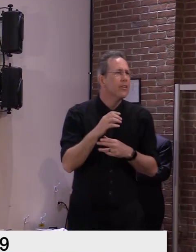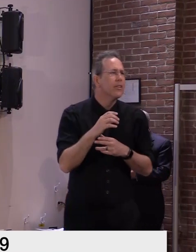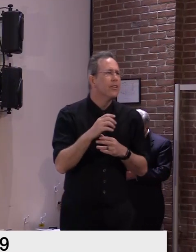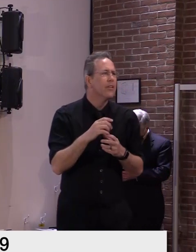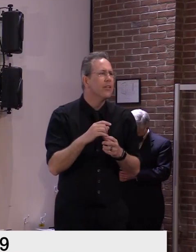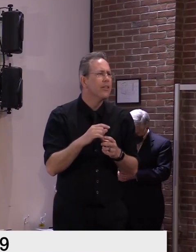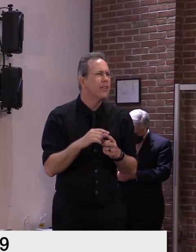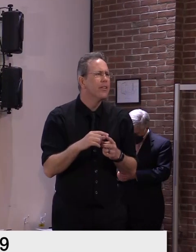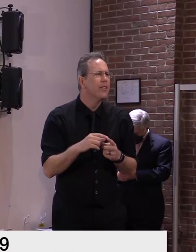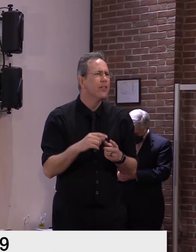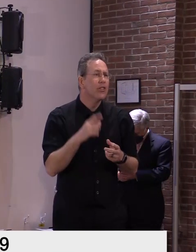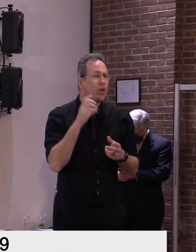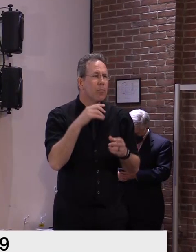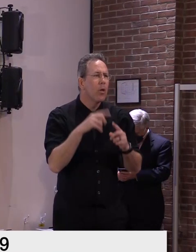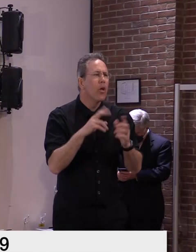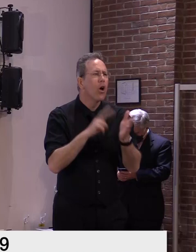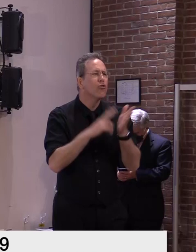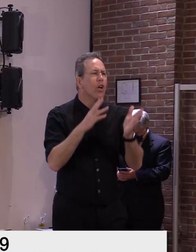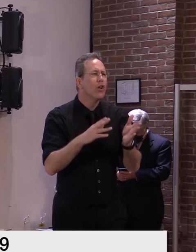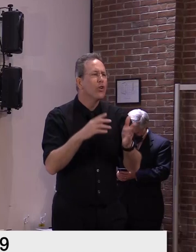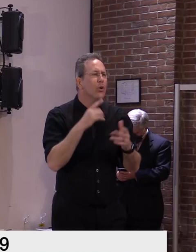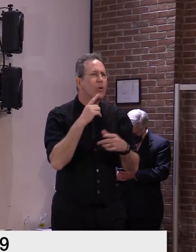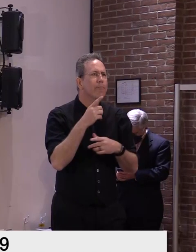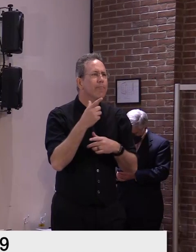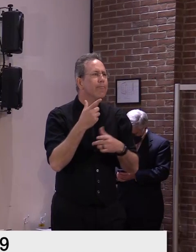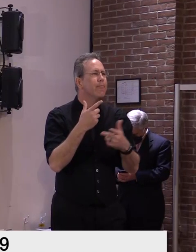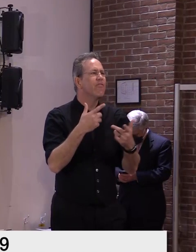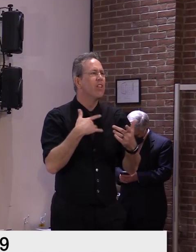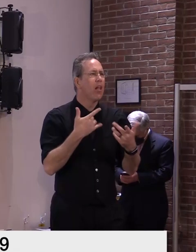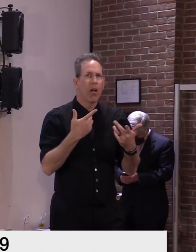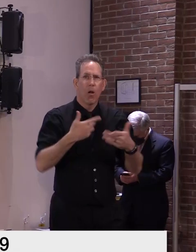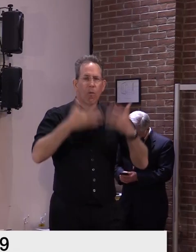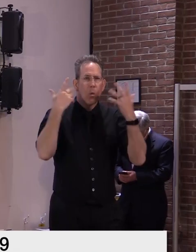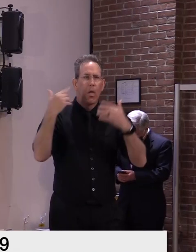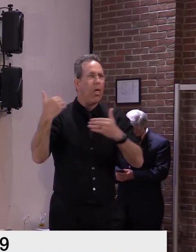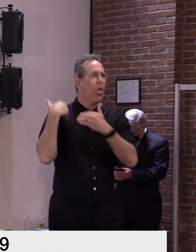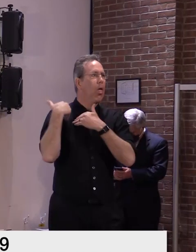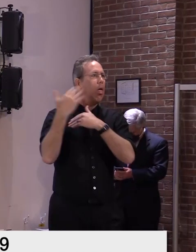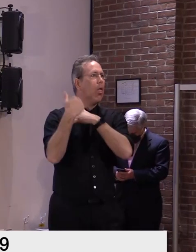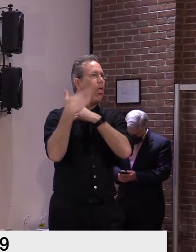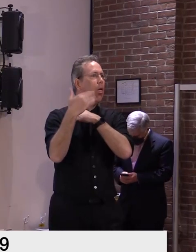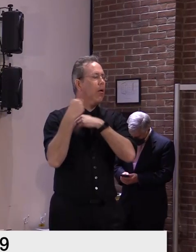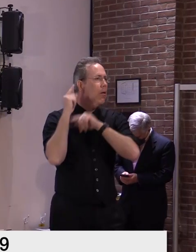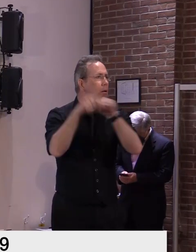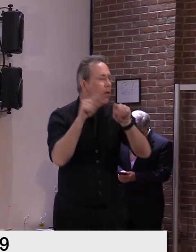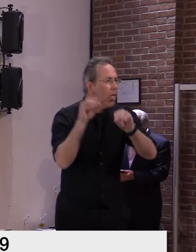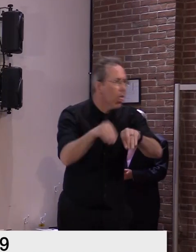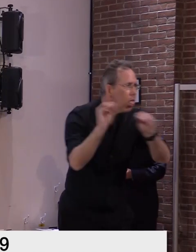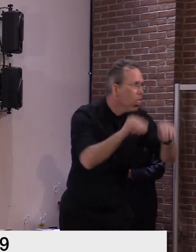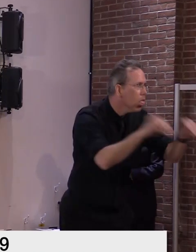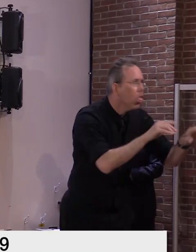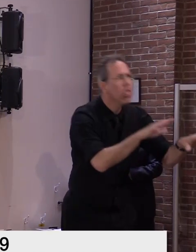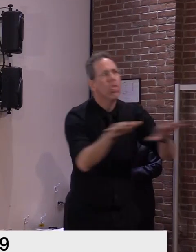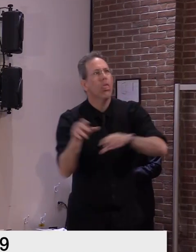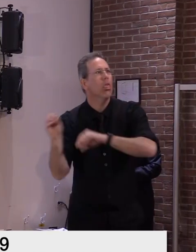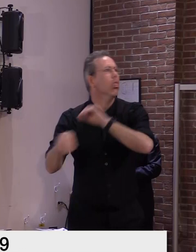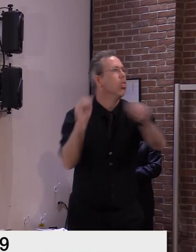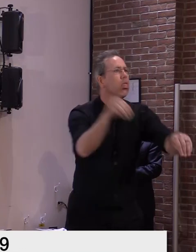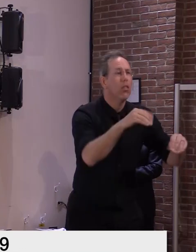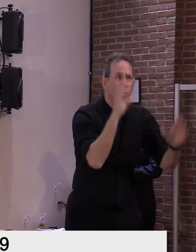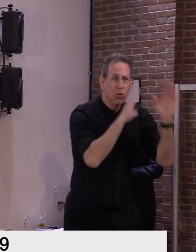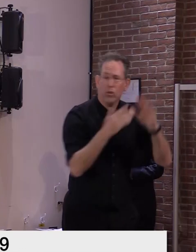being a big part of this? I think there's going to be a balance in the end. I believe there'll be a balance between the